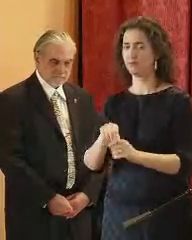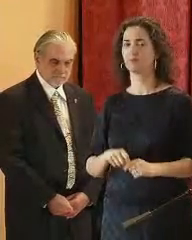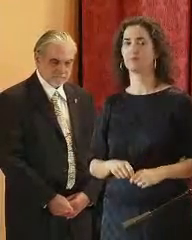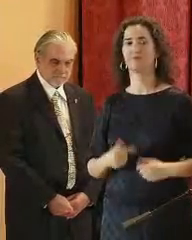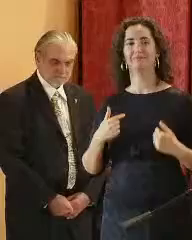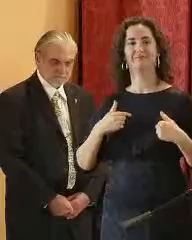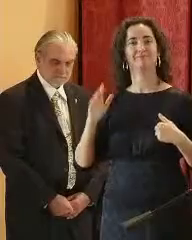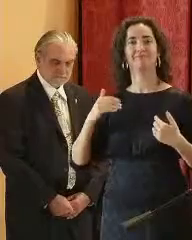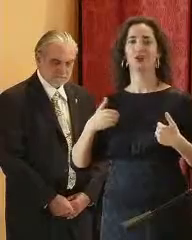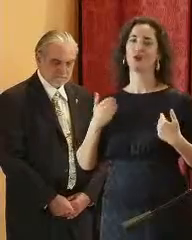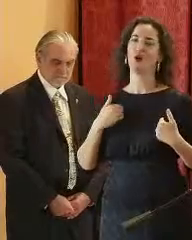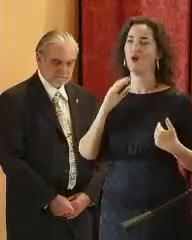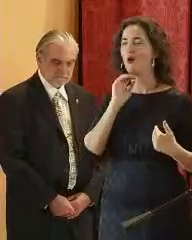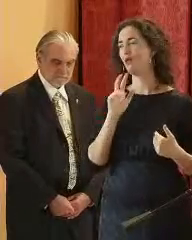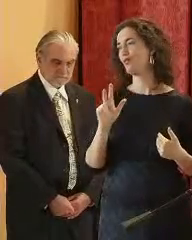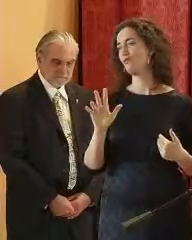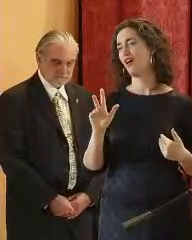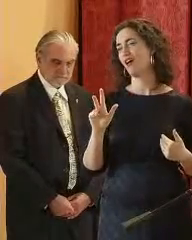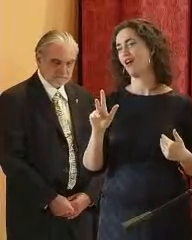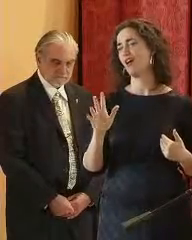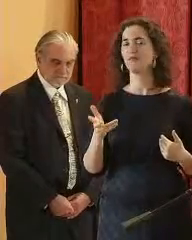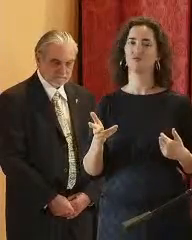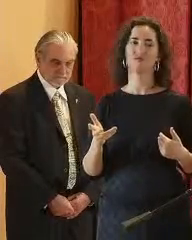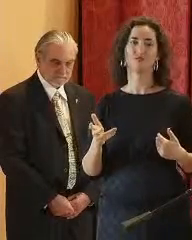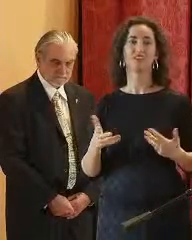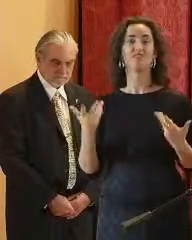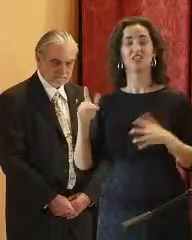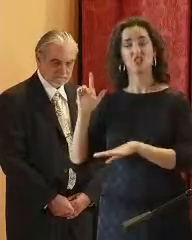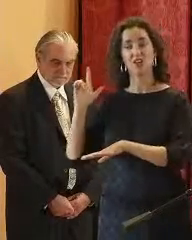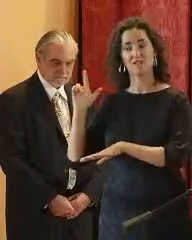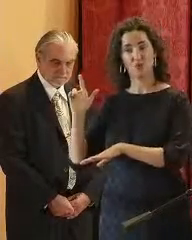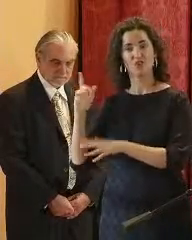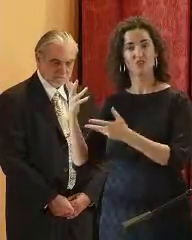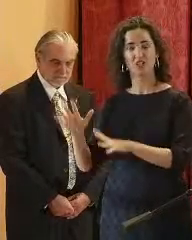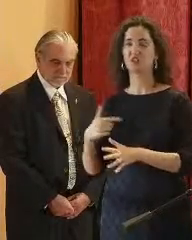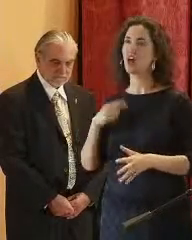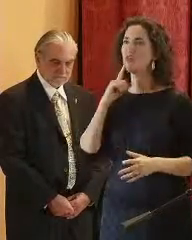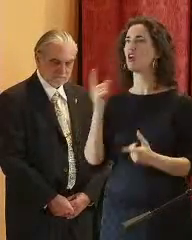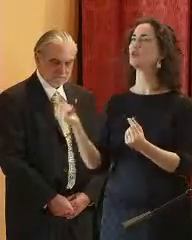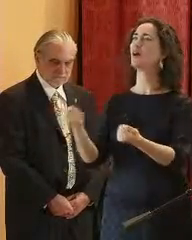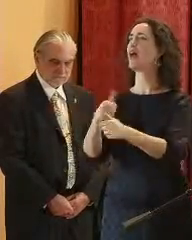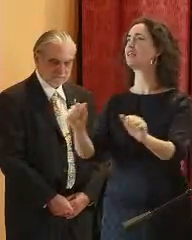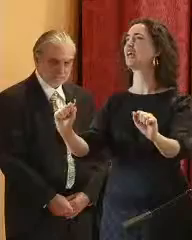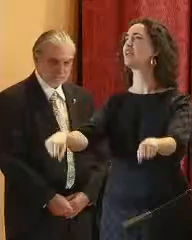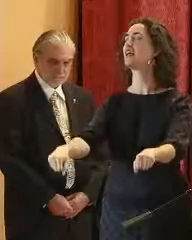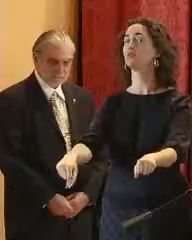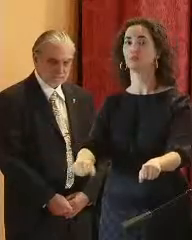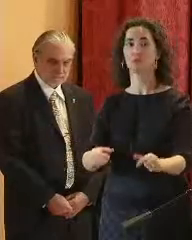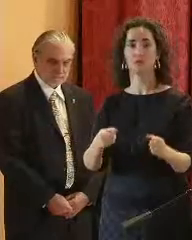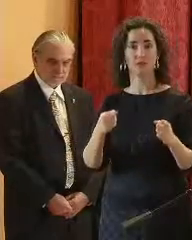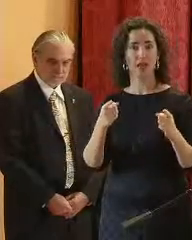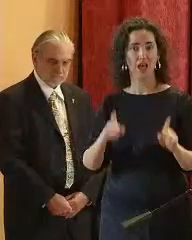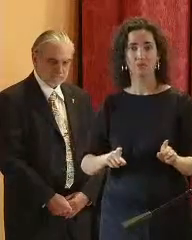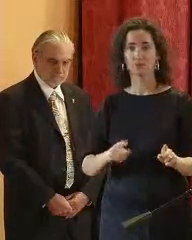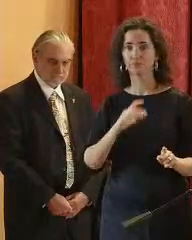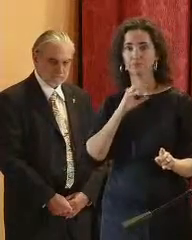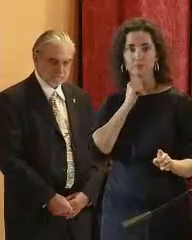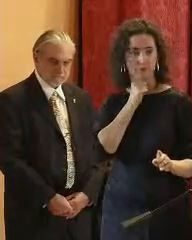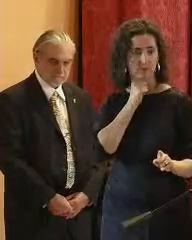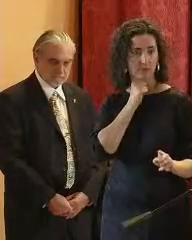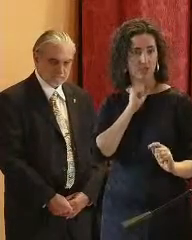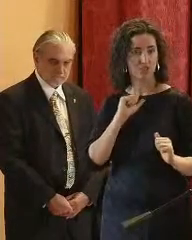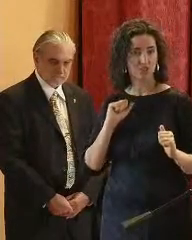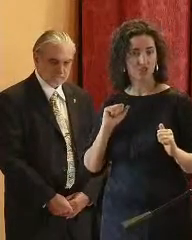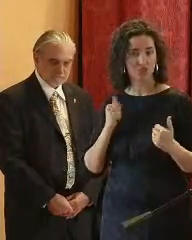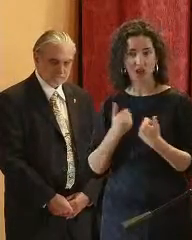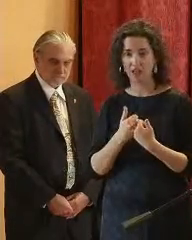young 35-year-old post-Air Force officer. I thought I could do anything. But I was challenged to my very core to set